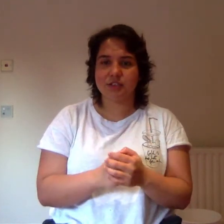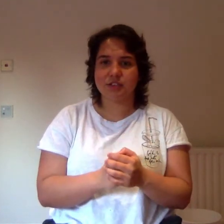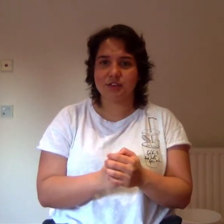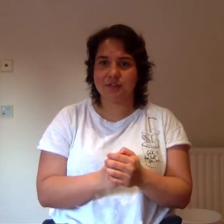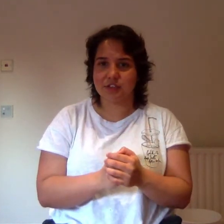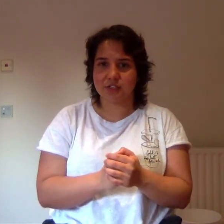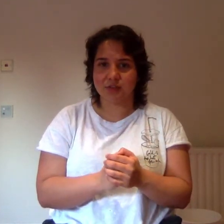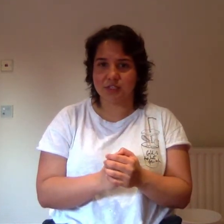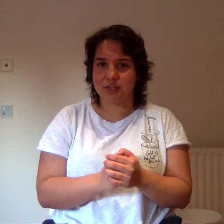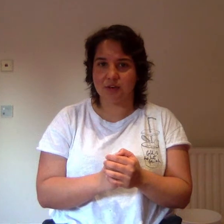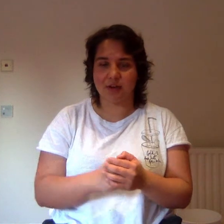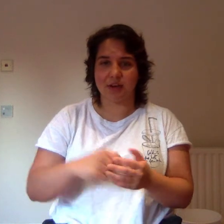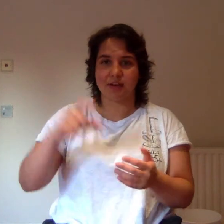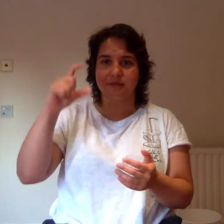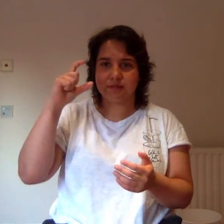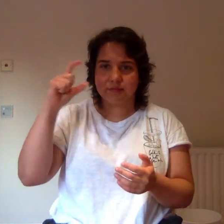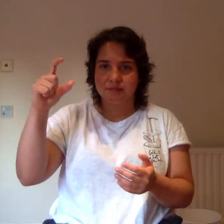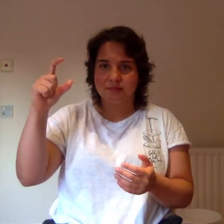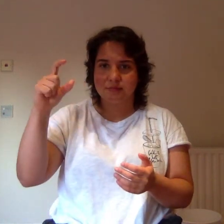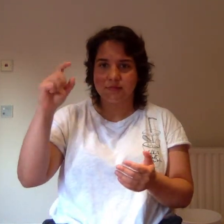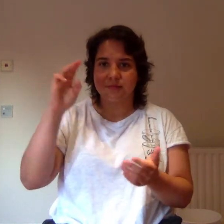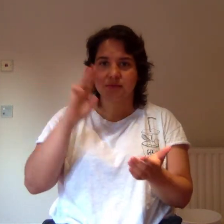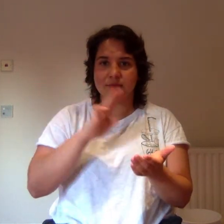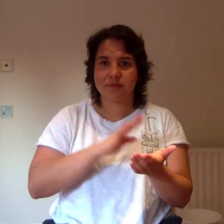if you just do it slower, like,